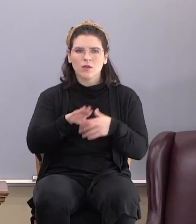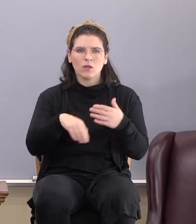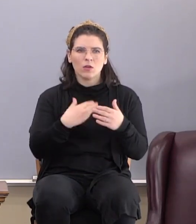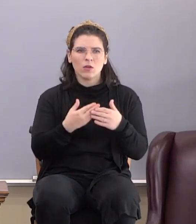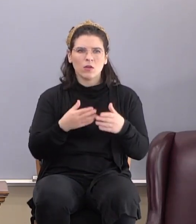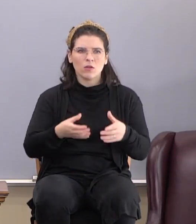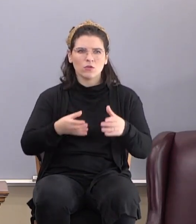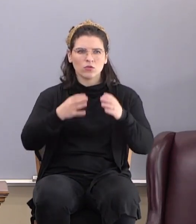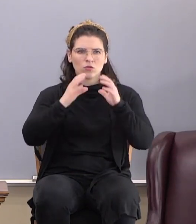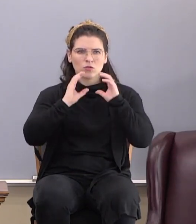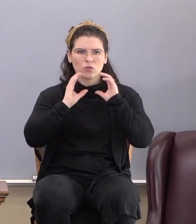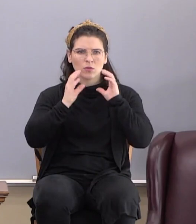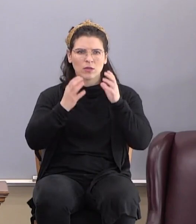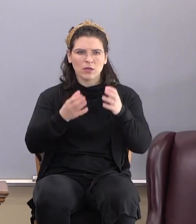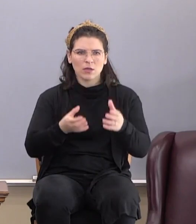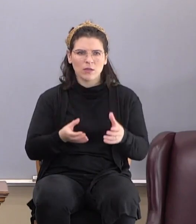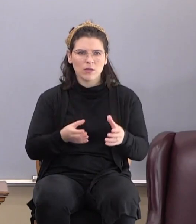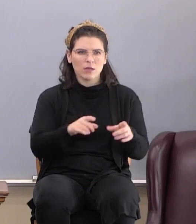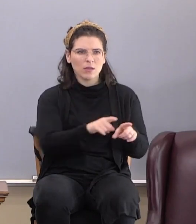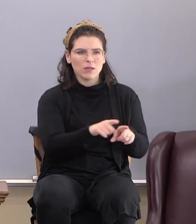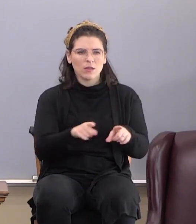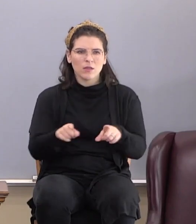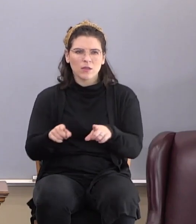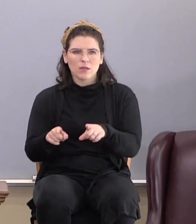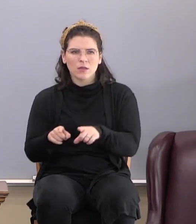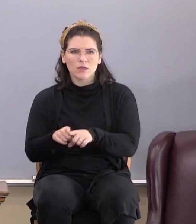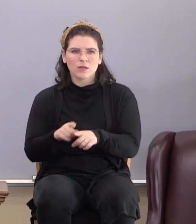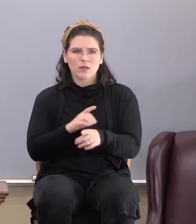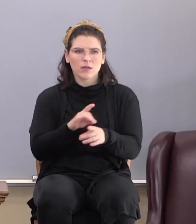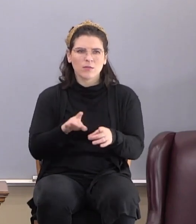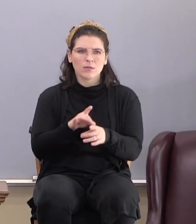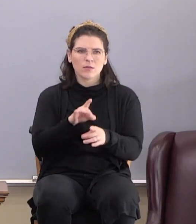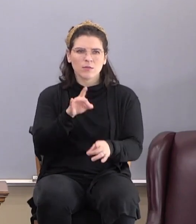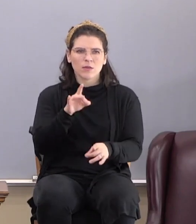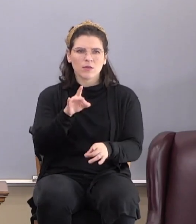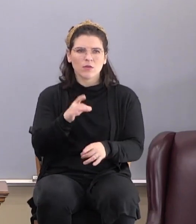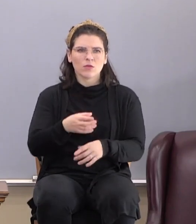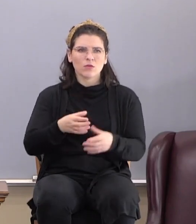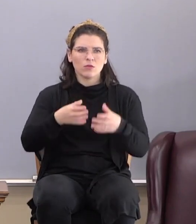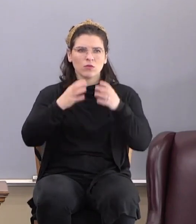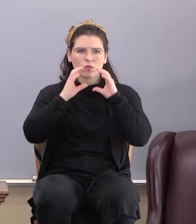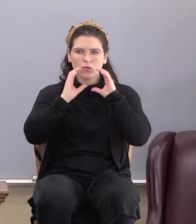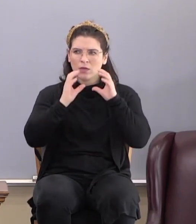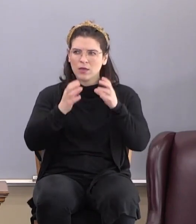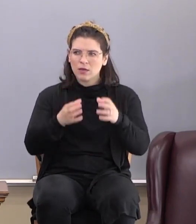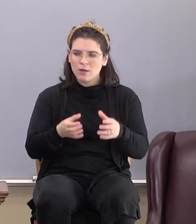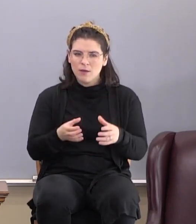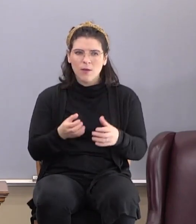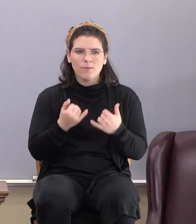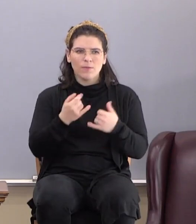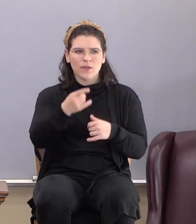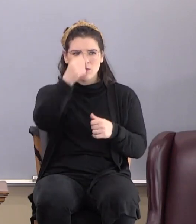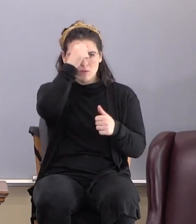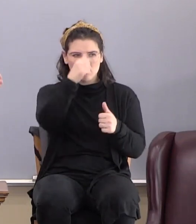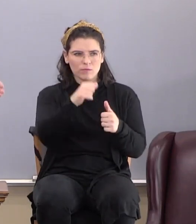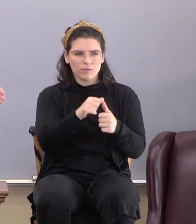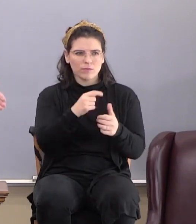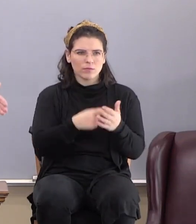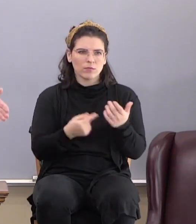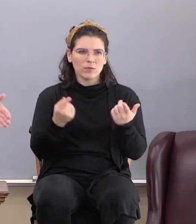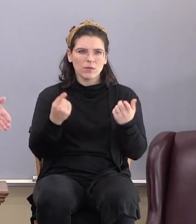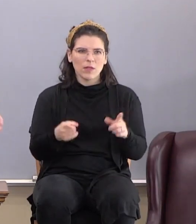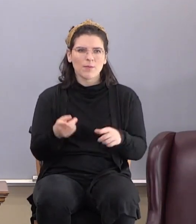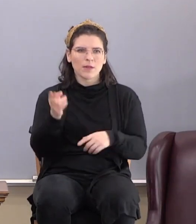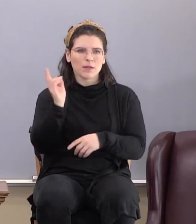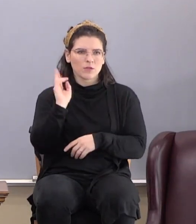all drink the same spiritual drink. Now, you recall what happened